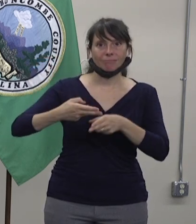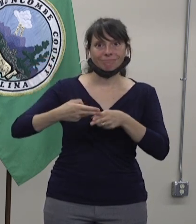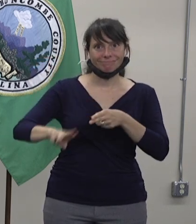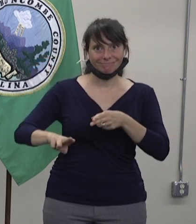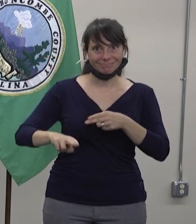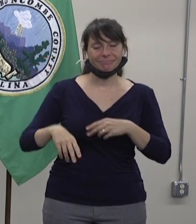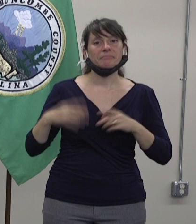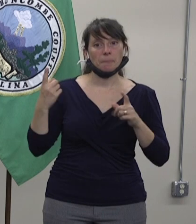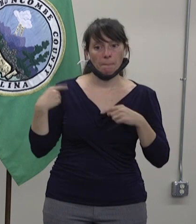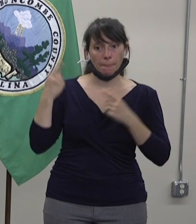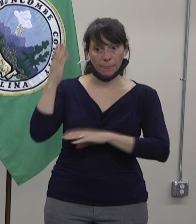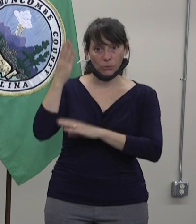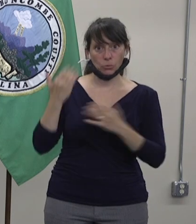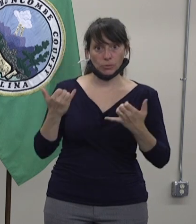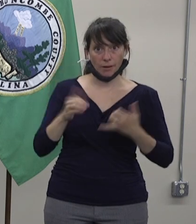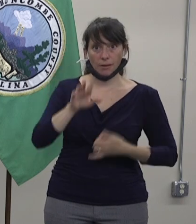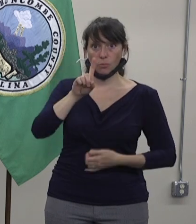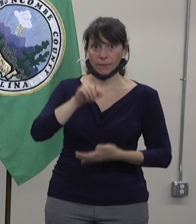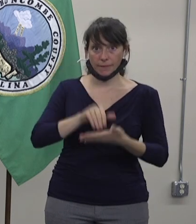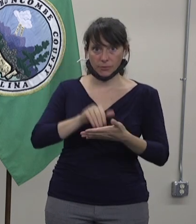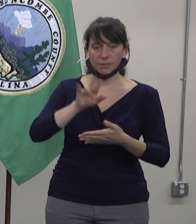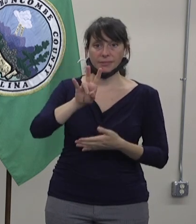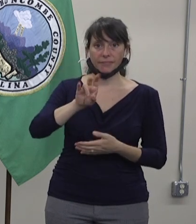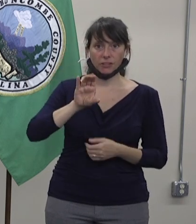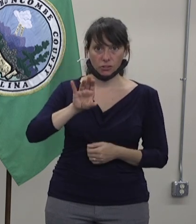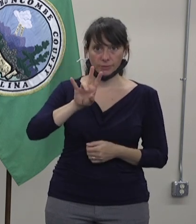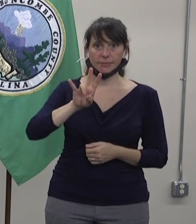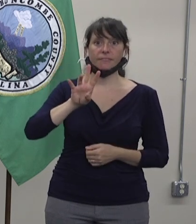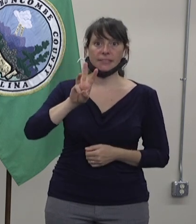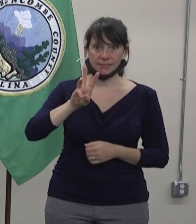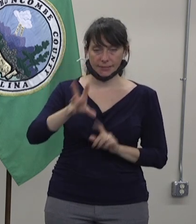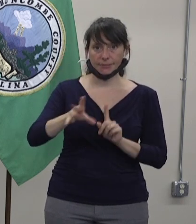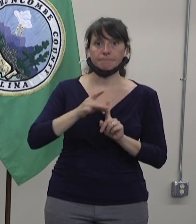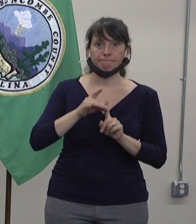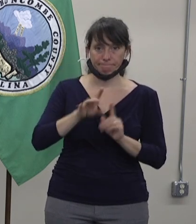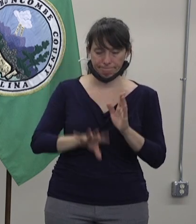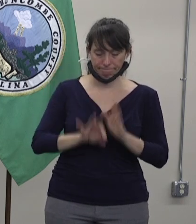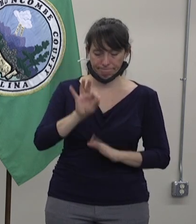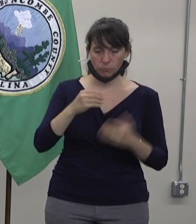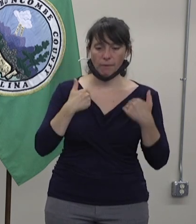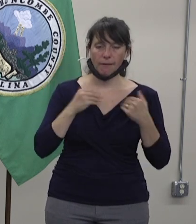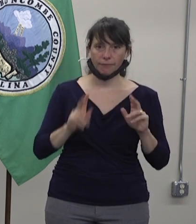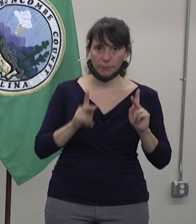1,776 lab-confirmed cases of COVID-19 in Buncombe County residents.